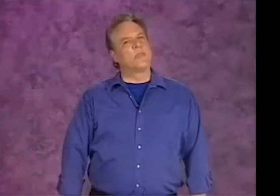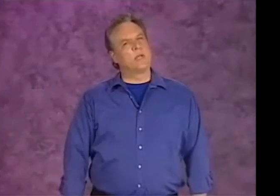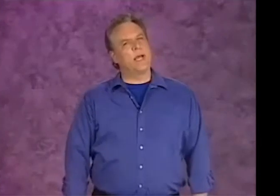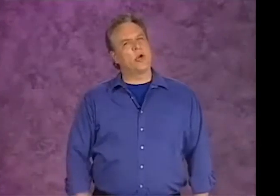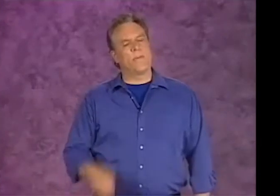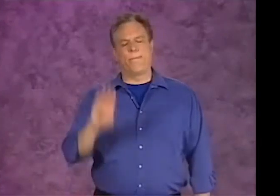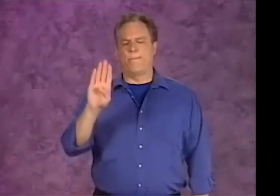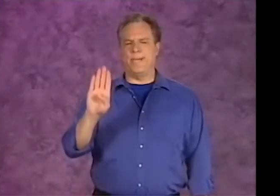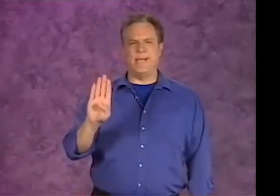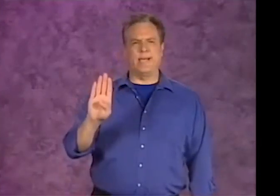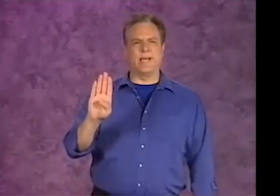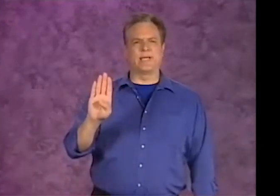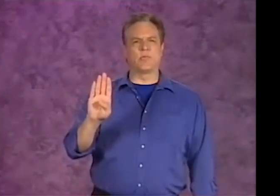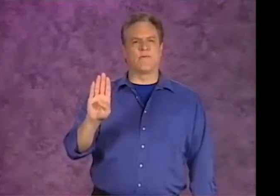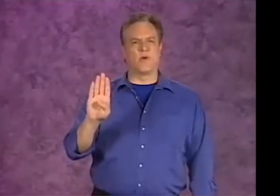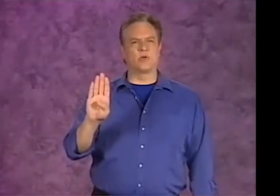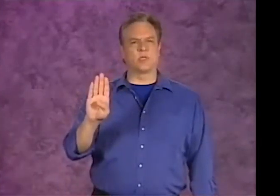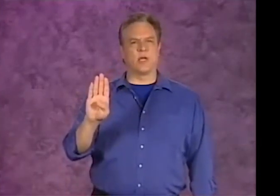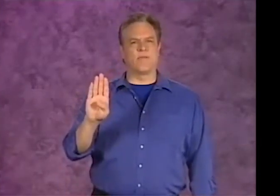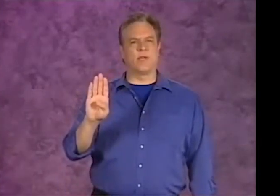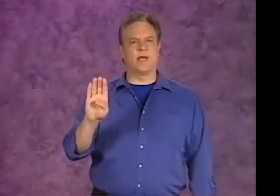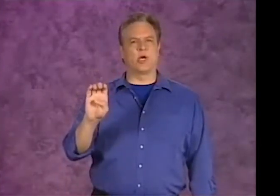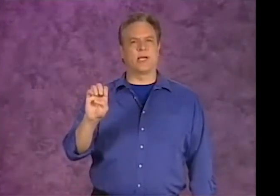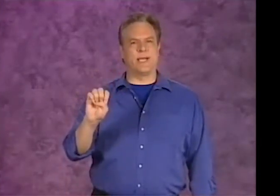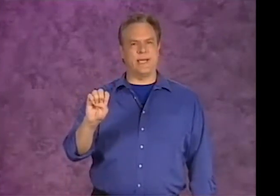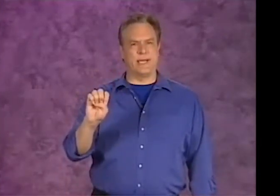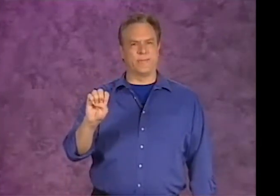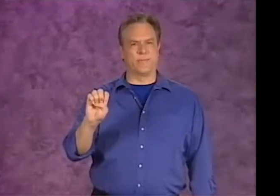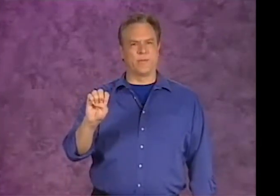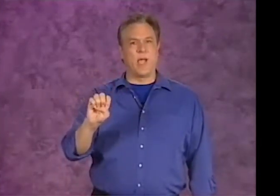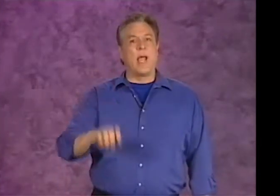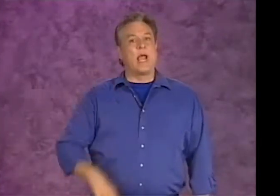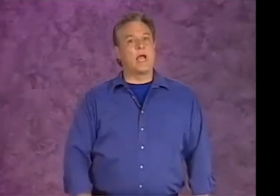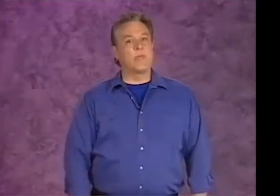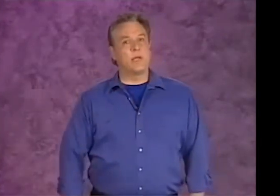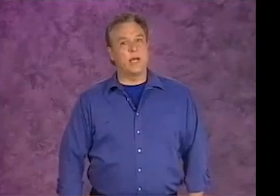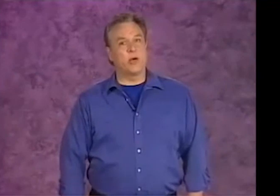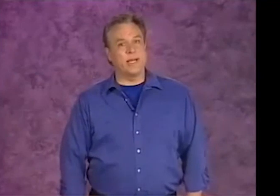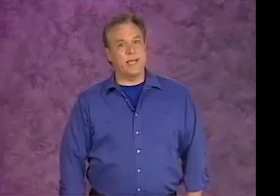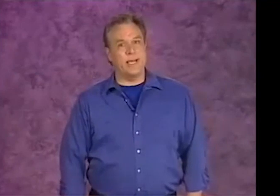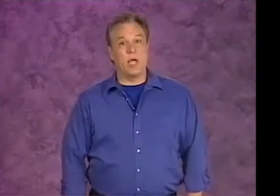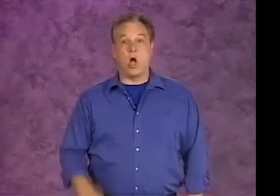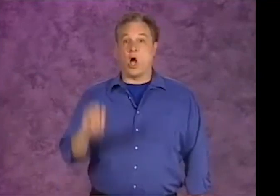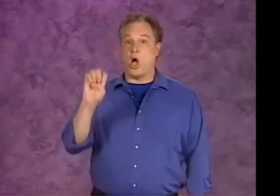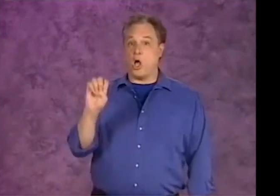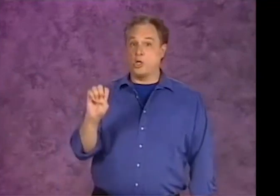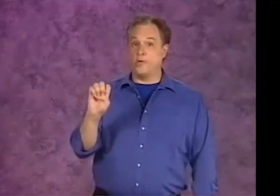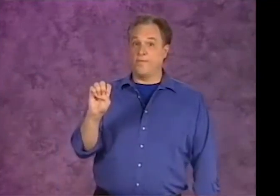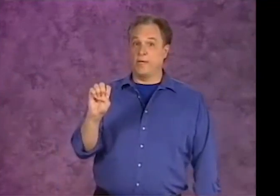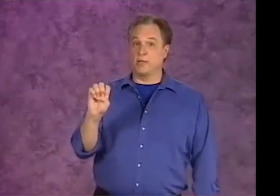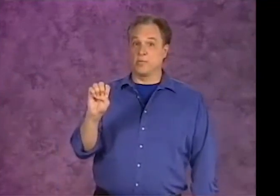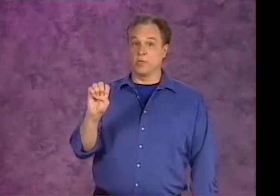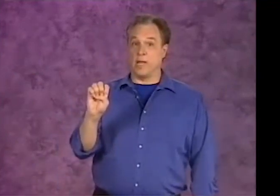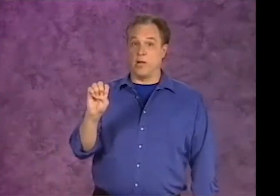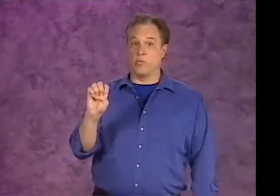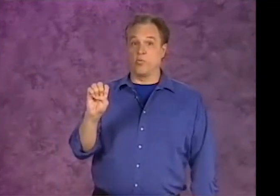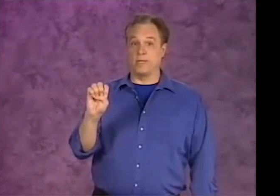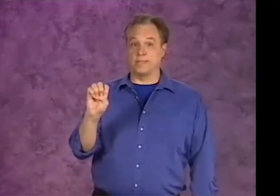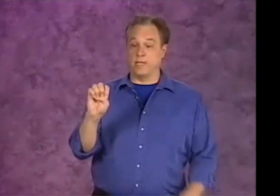The letter B is a reversal of the letter E. In the letter E, all your fingers were down, resting